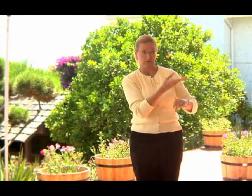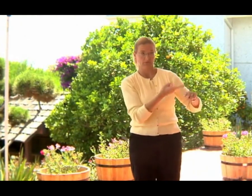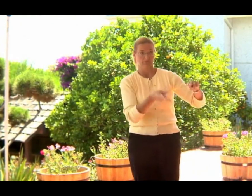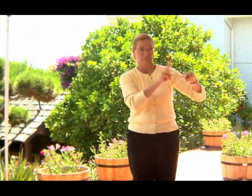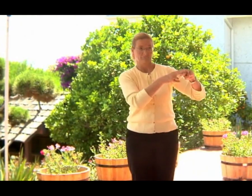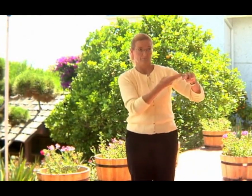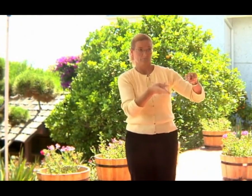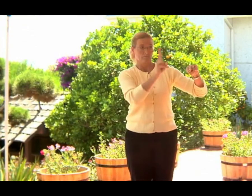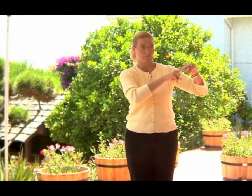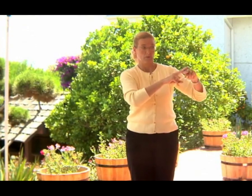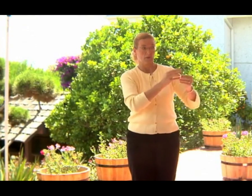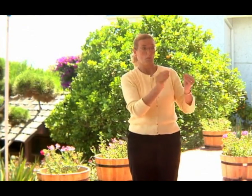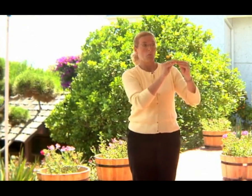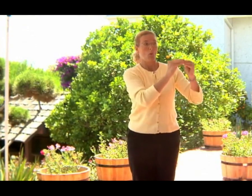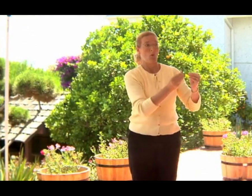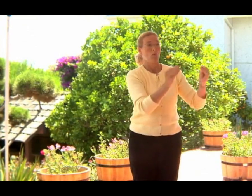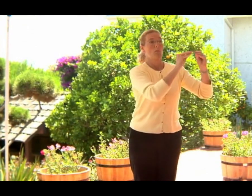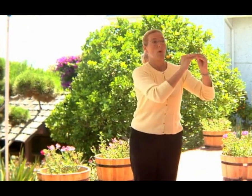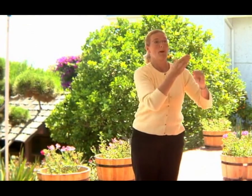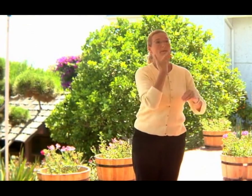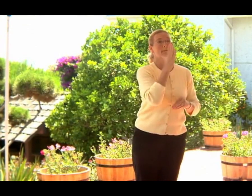because they will make more bad cells.